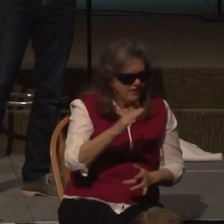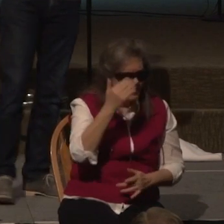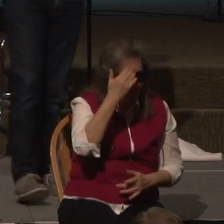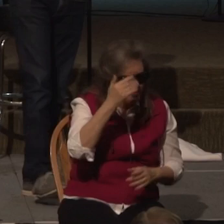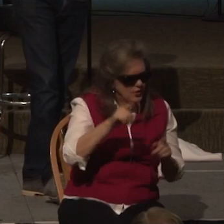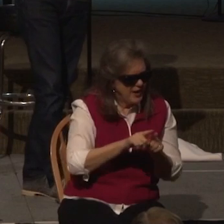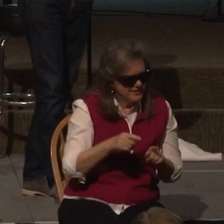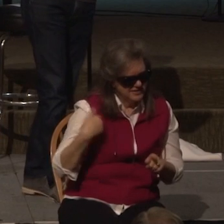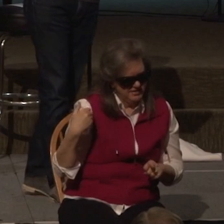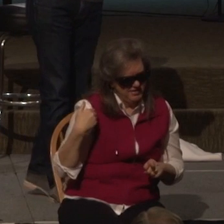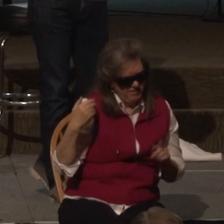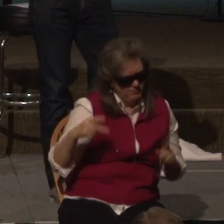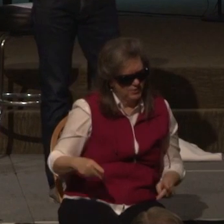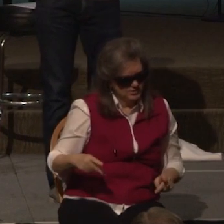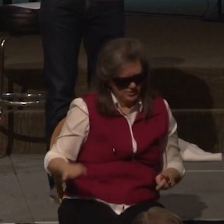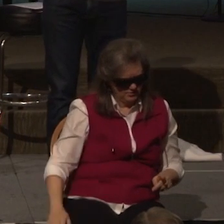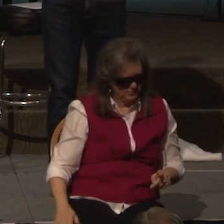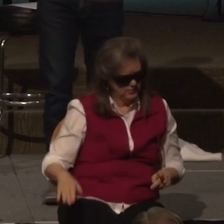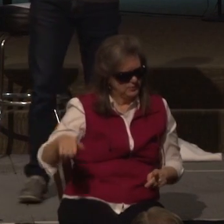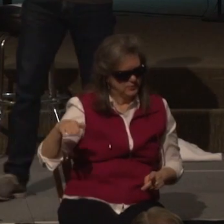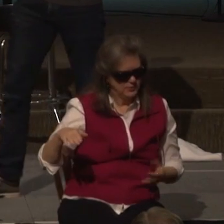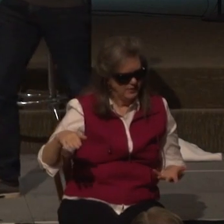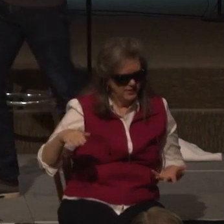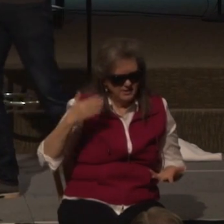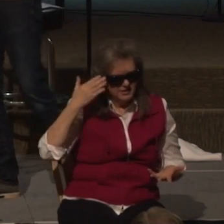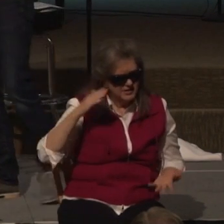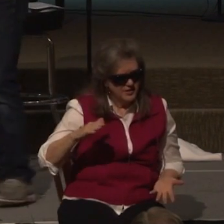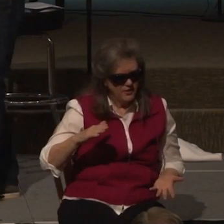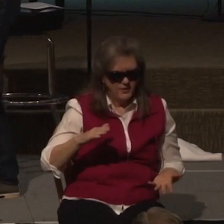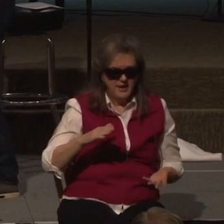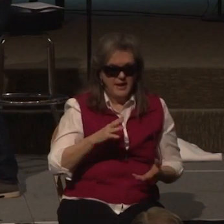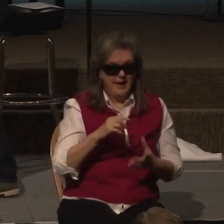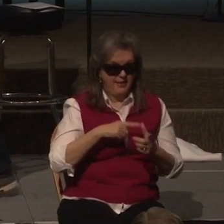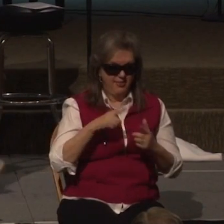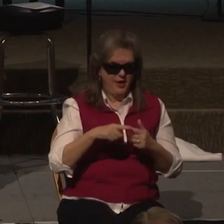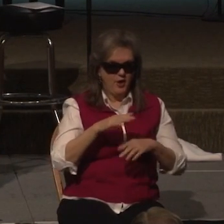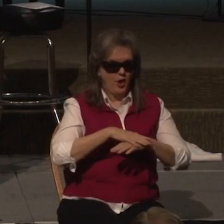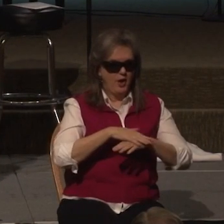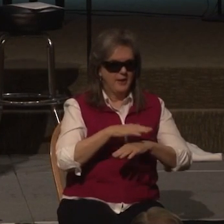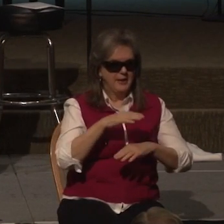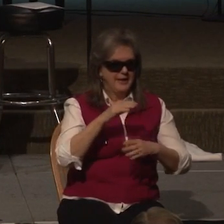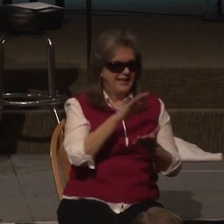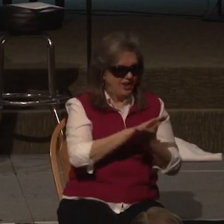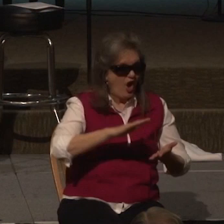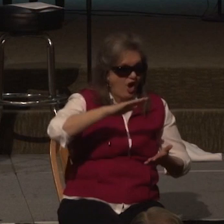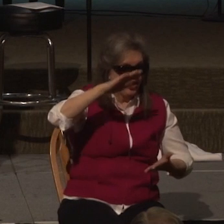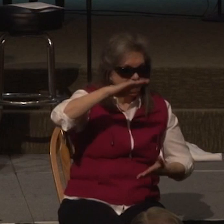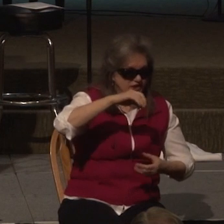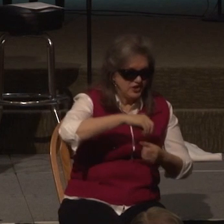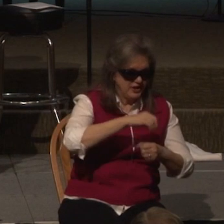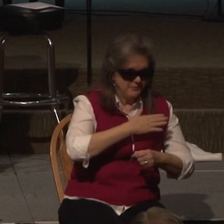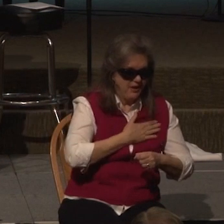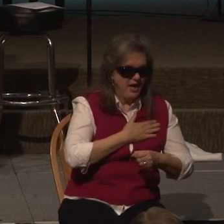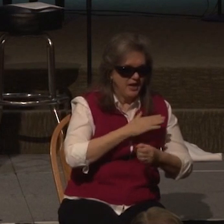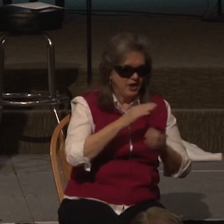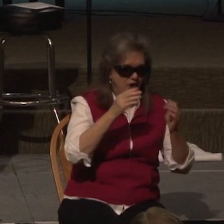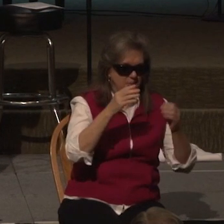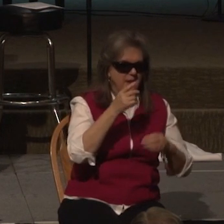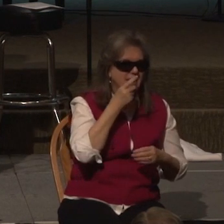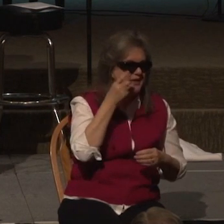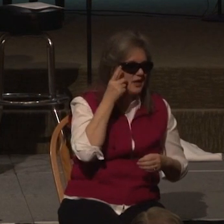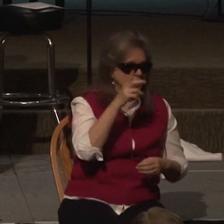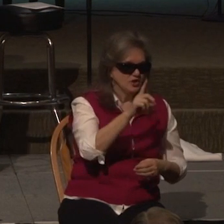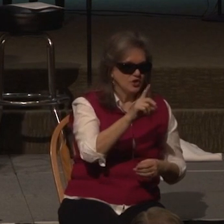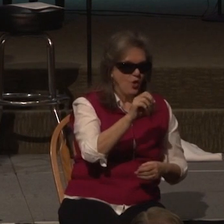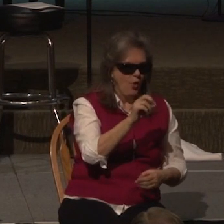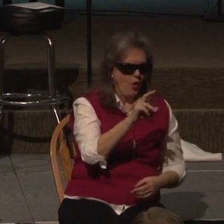where my curiosity started being perked. And then I noticed on my floor, my dorm, there were several people who were Christians.